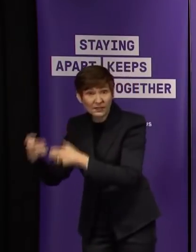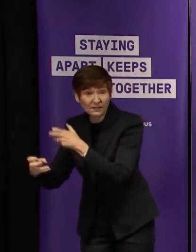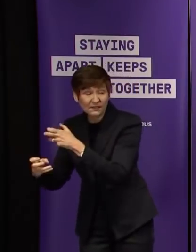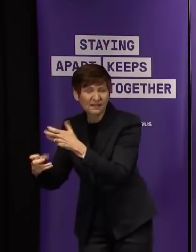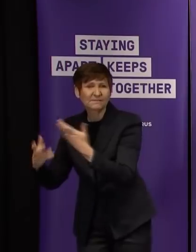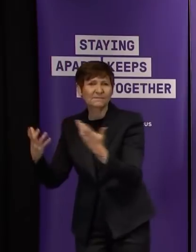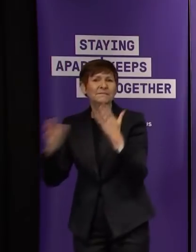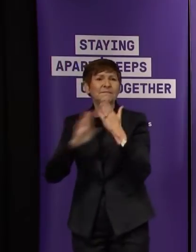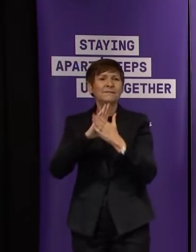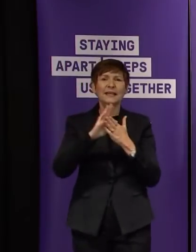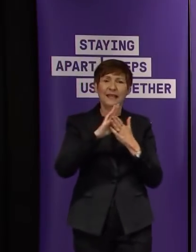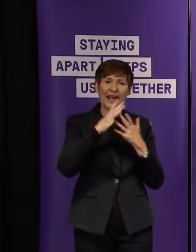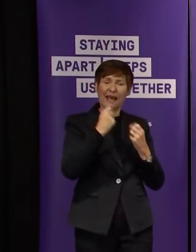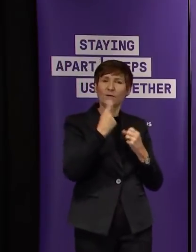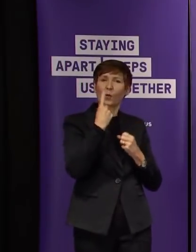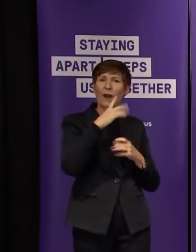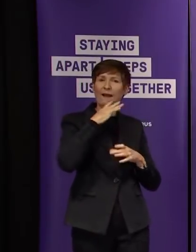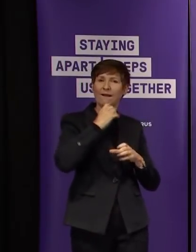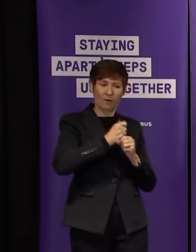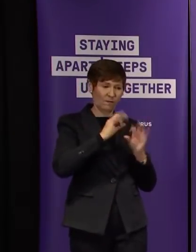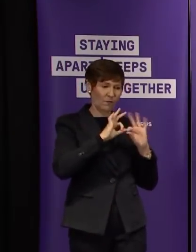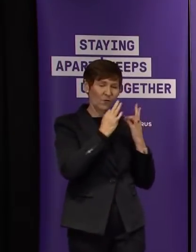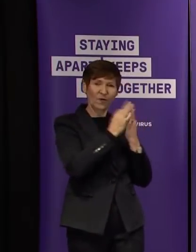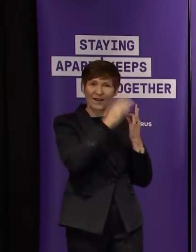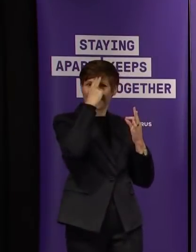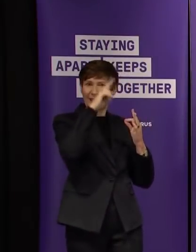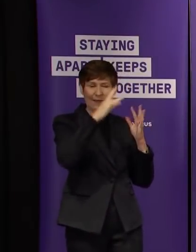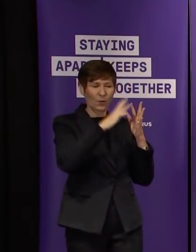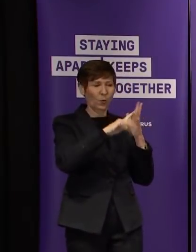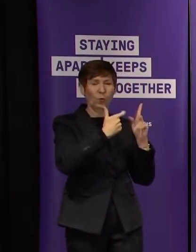compliant in those workplaces. And we've seen changes. We've seen